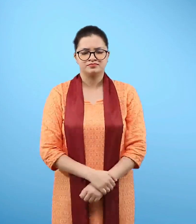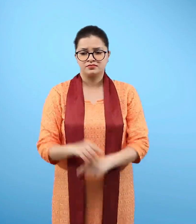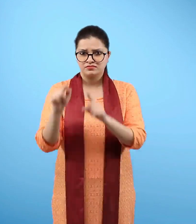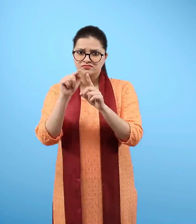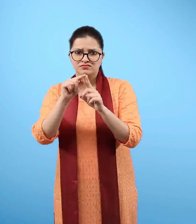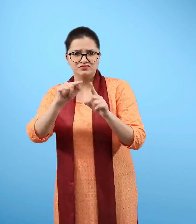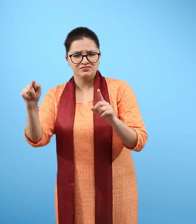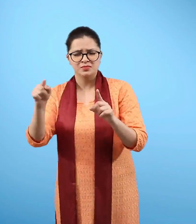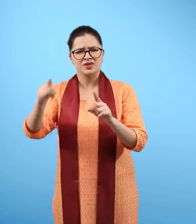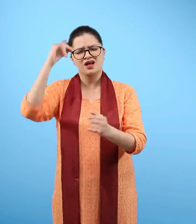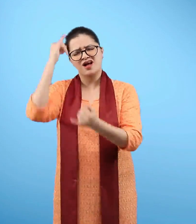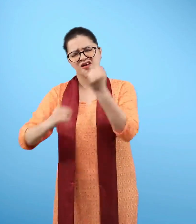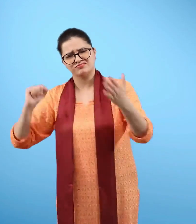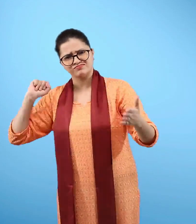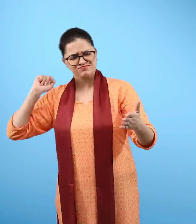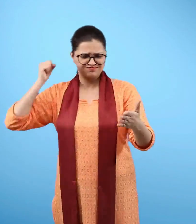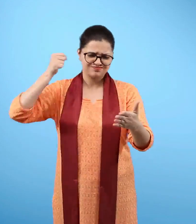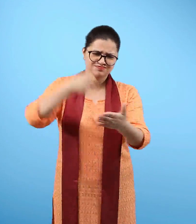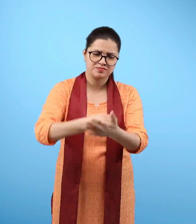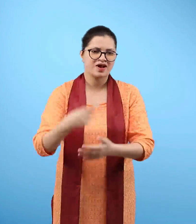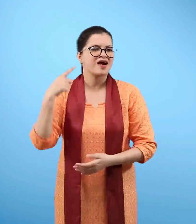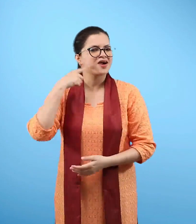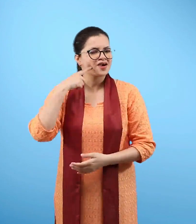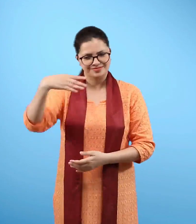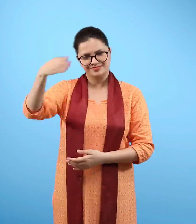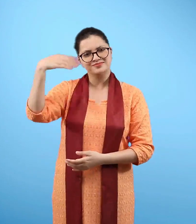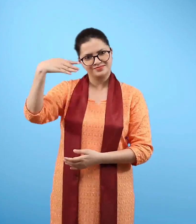And finally to Red Fort.